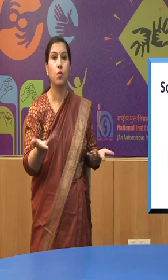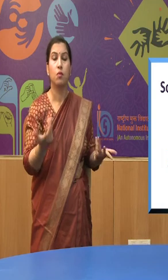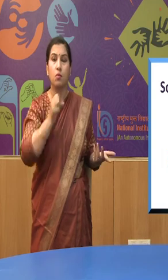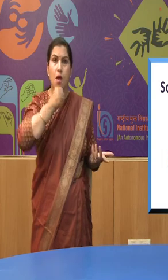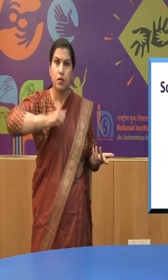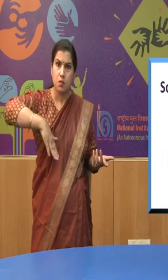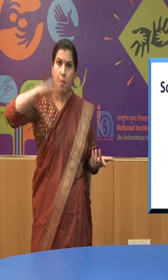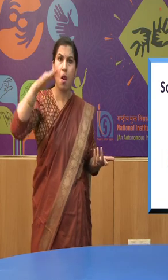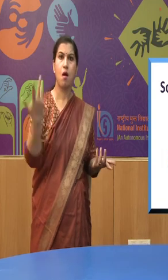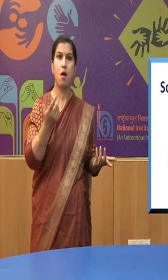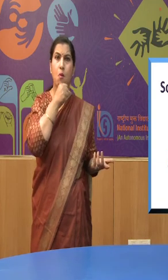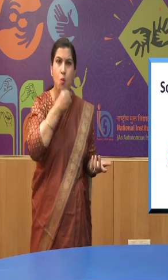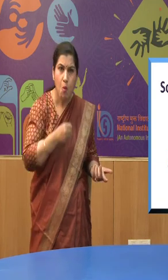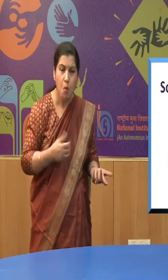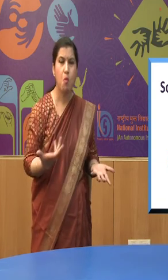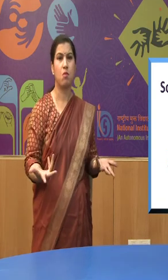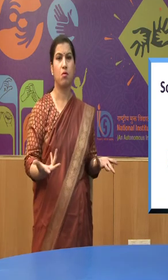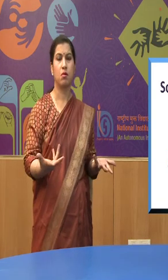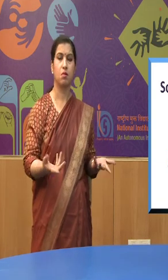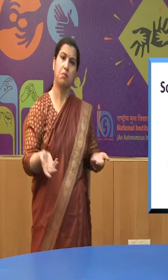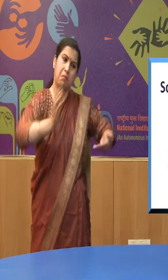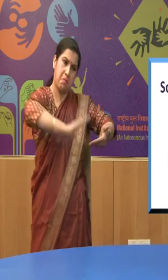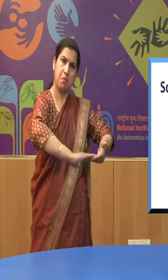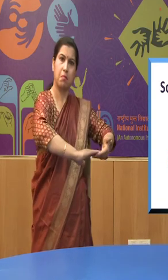married to older men.